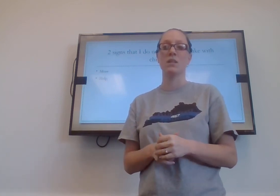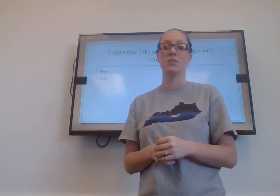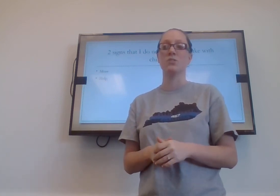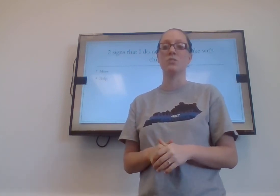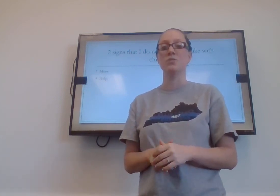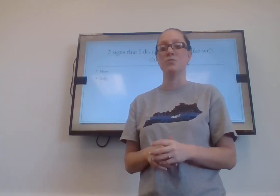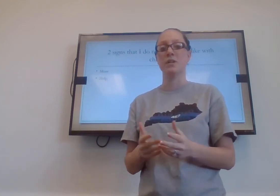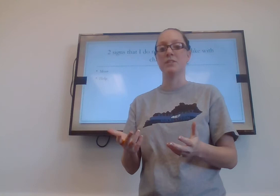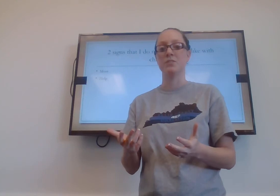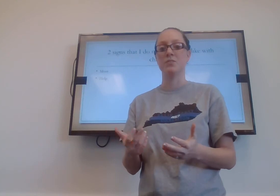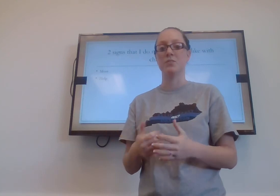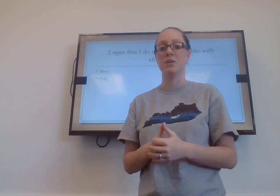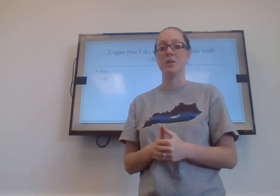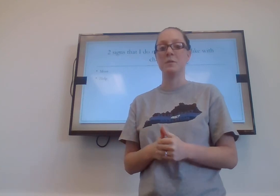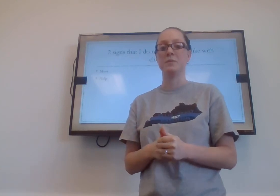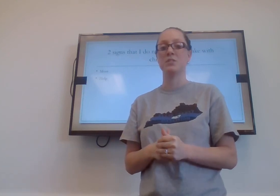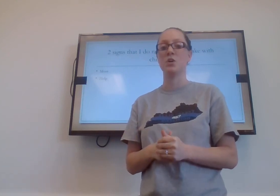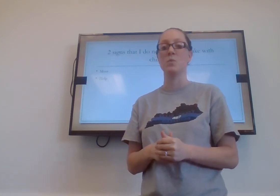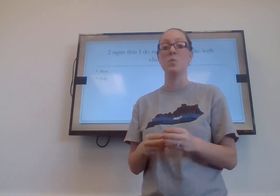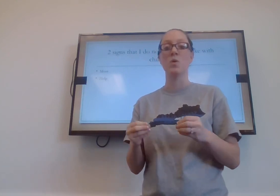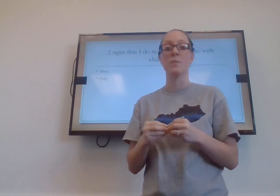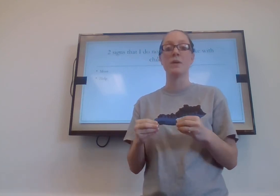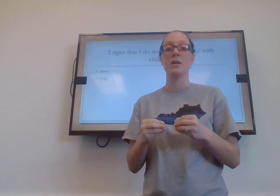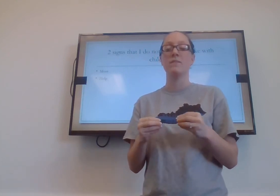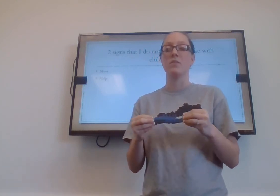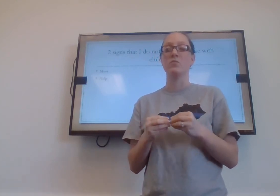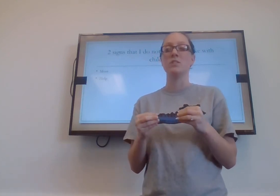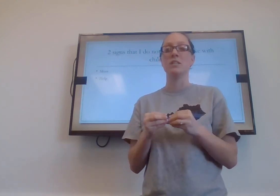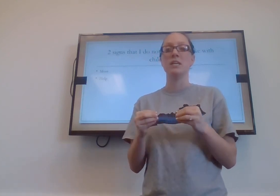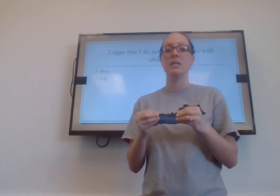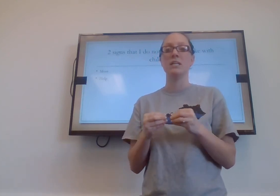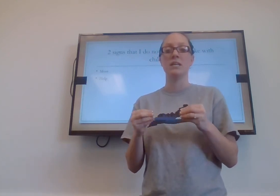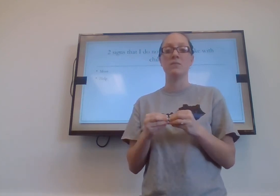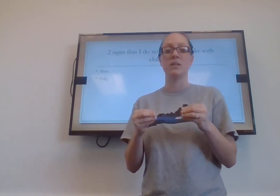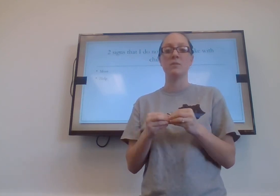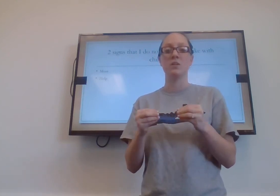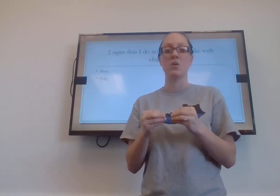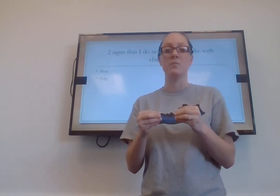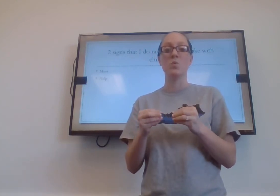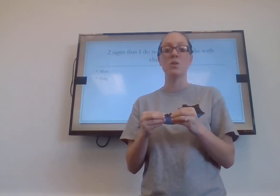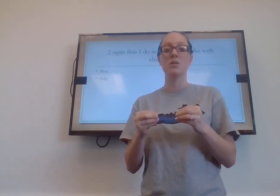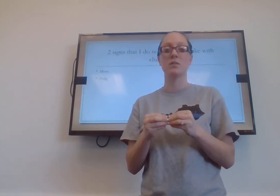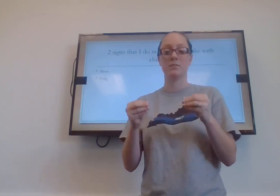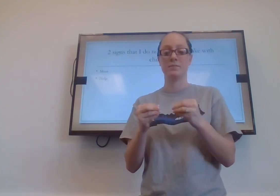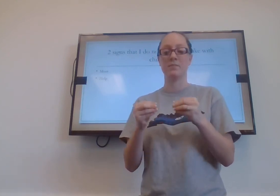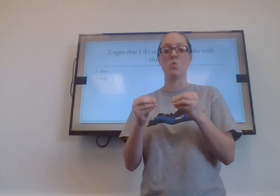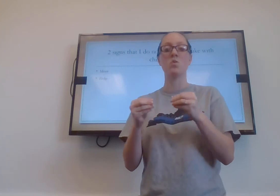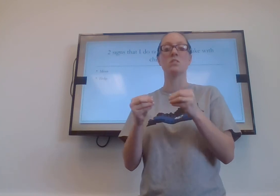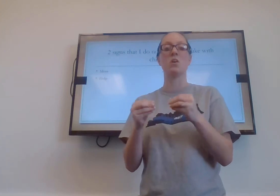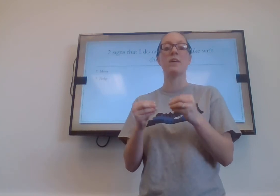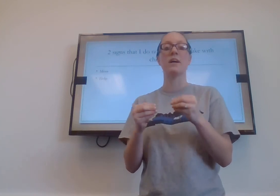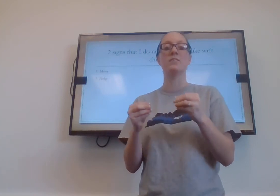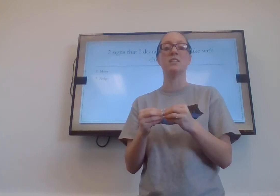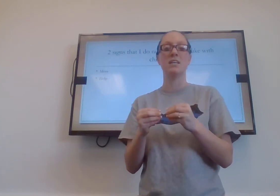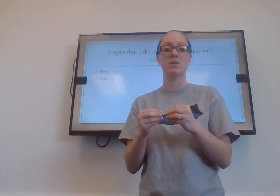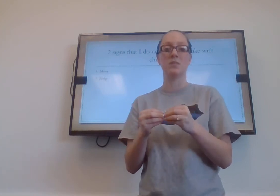they just choose not to. So more, if you've ever seen a kid and they get taught more is all they have to say to get what they